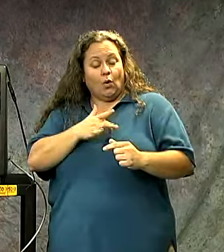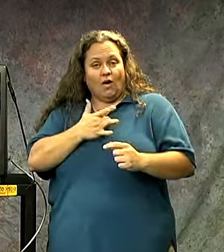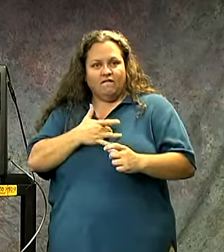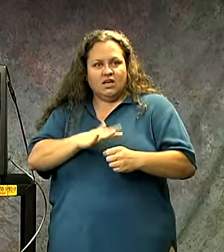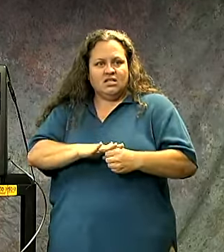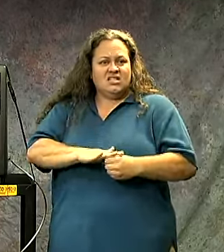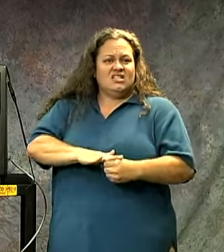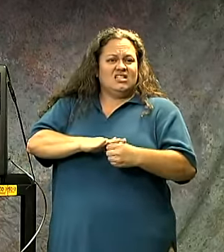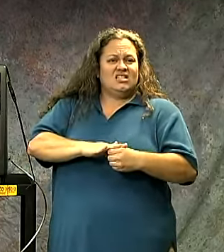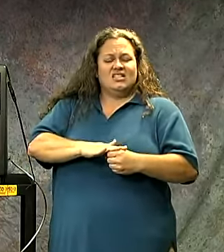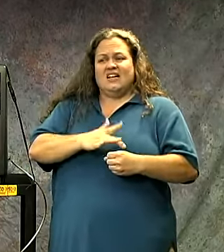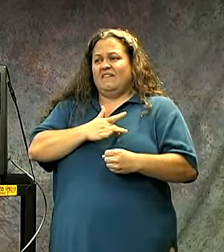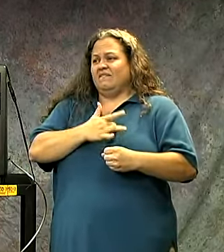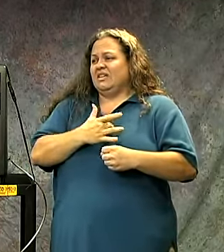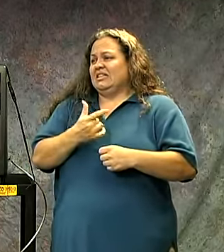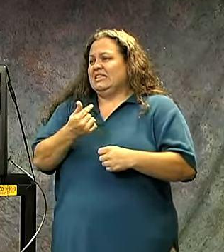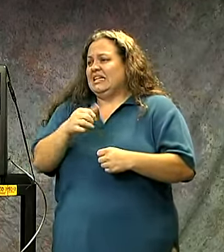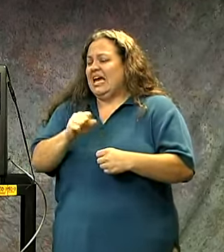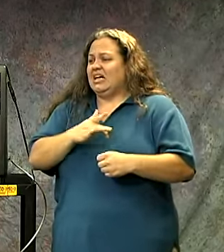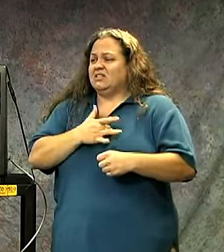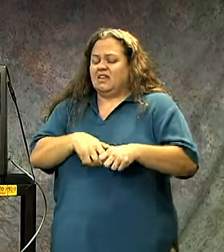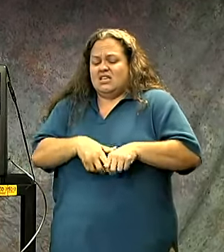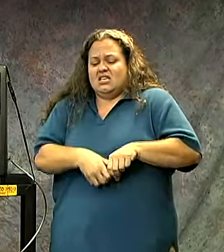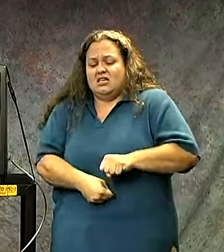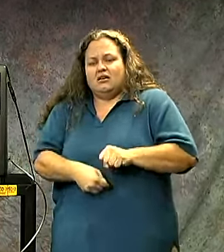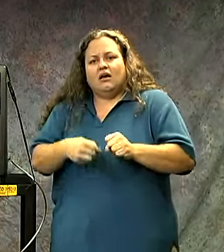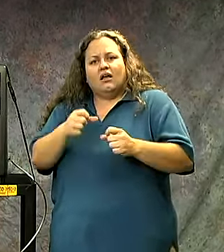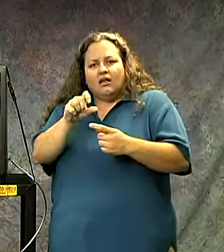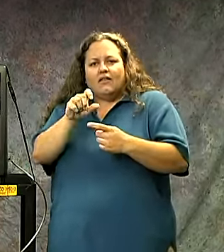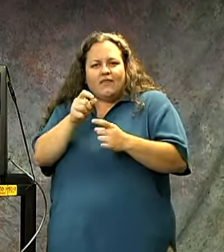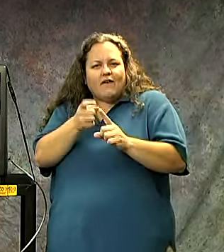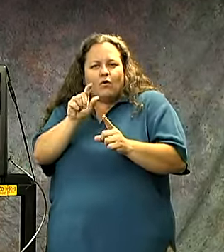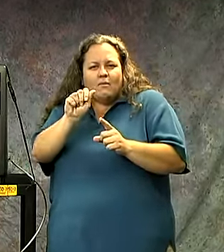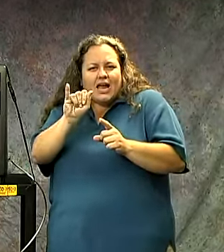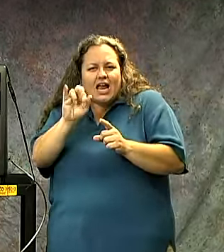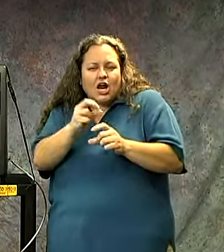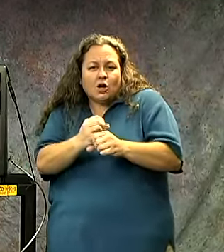colon feel like either a gas cramp or air movement.